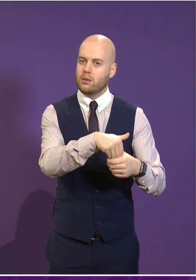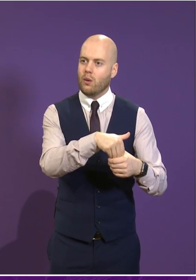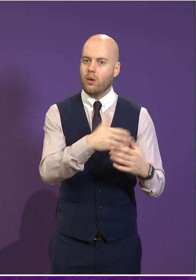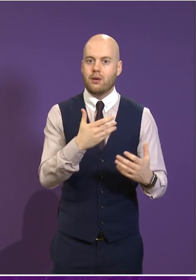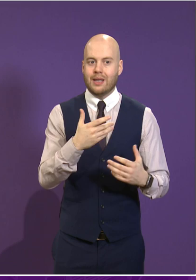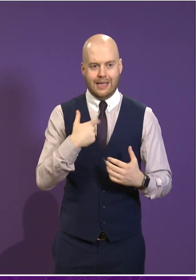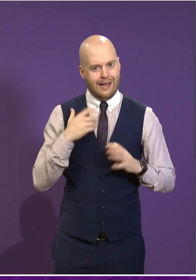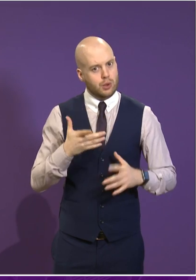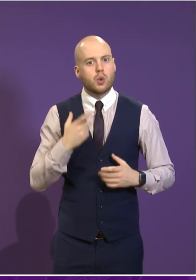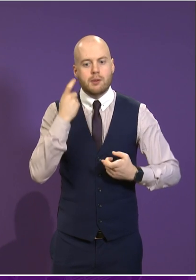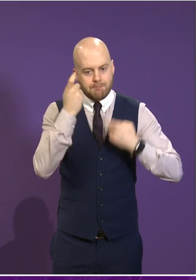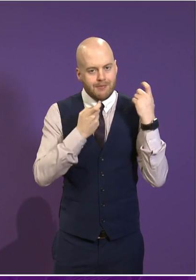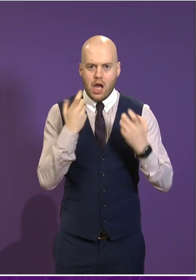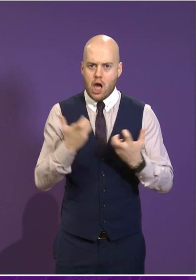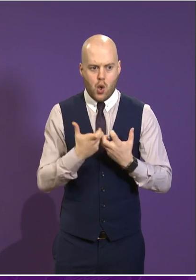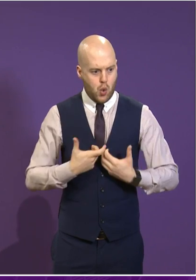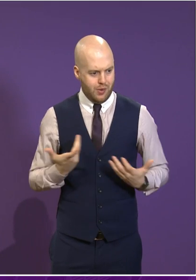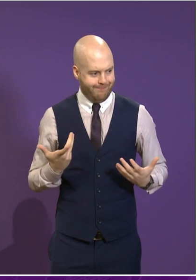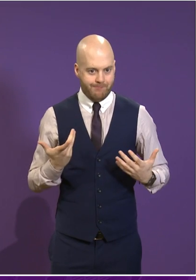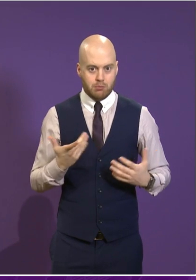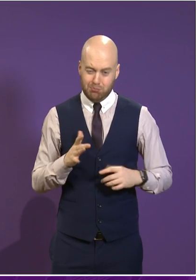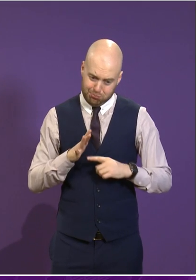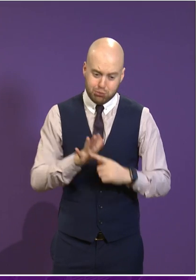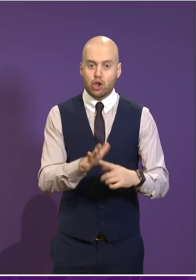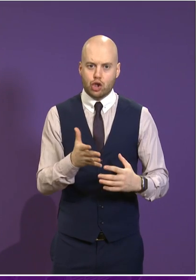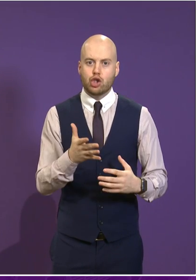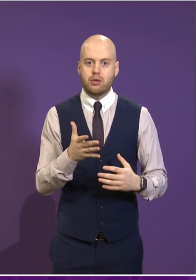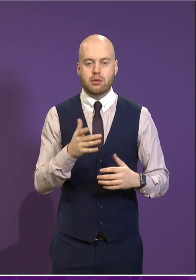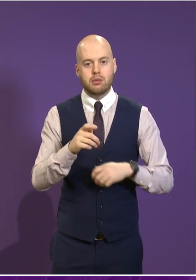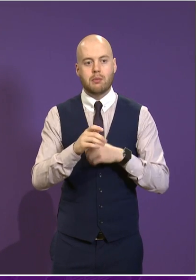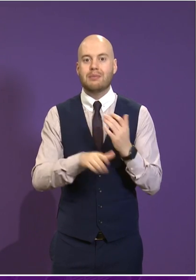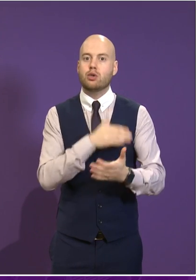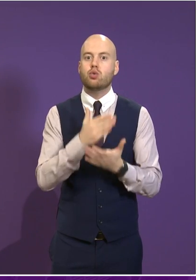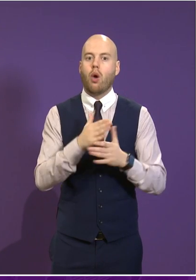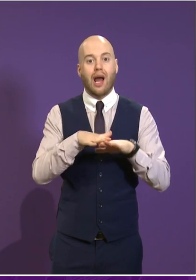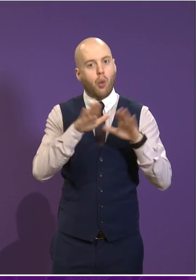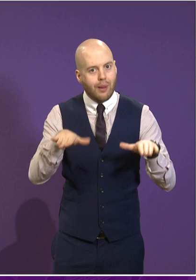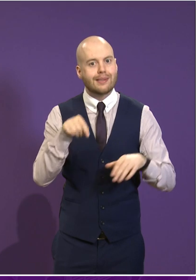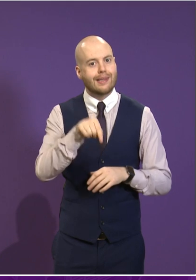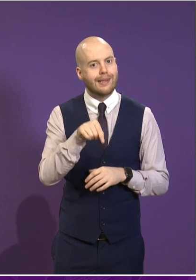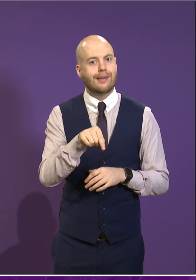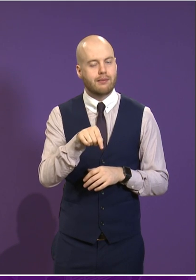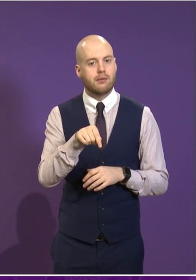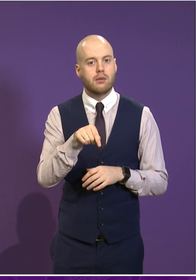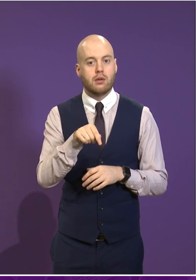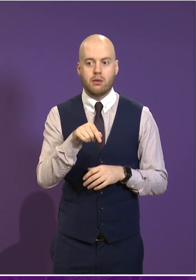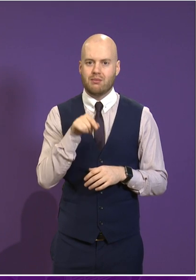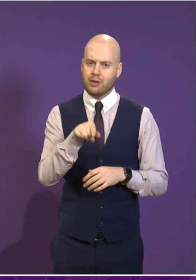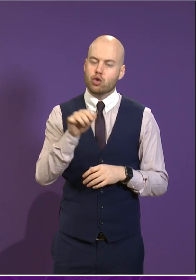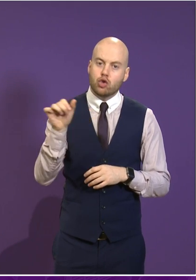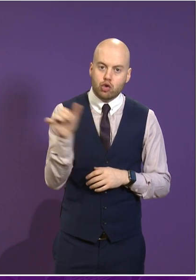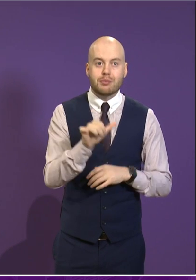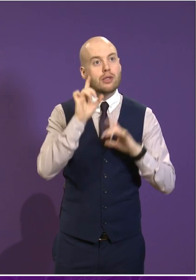a renewed push to this particular aspect of equalities, and making sure that it's something that is at the forefront